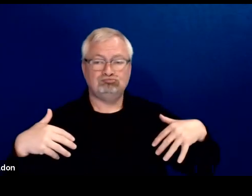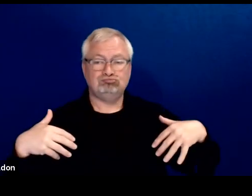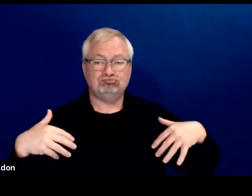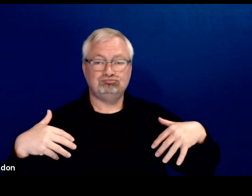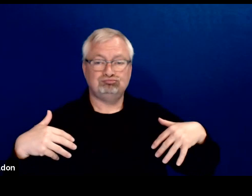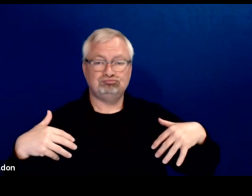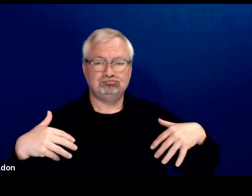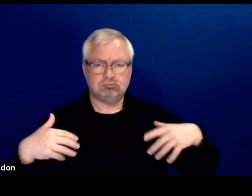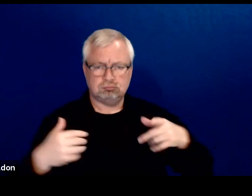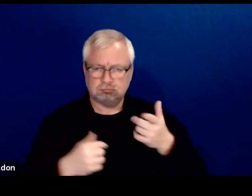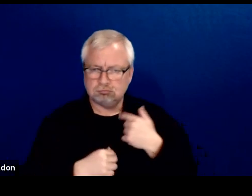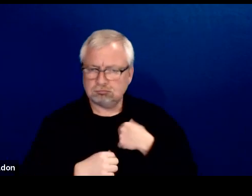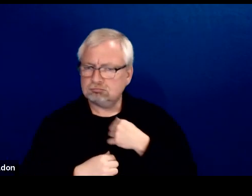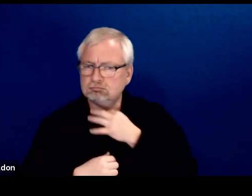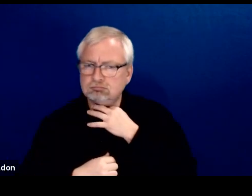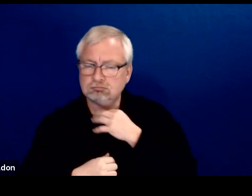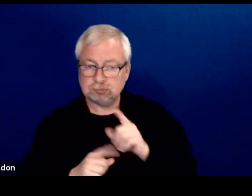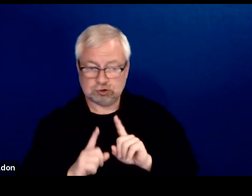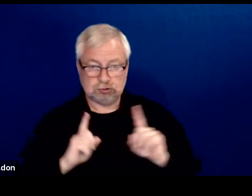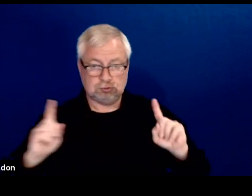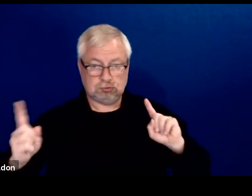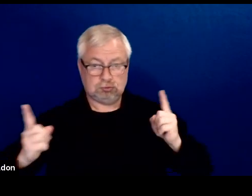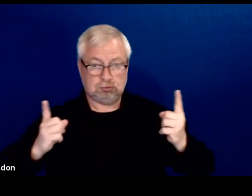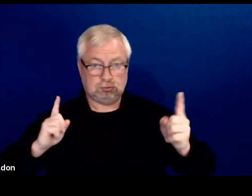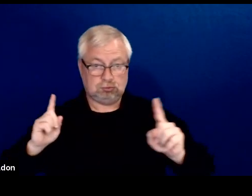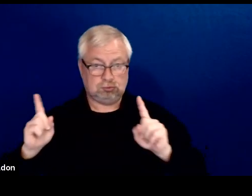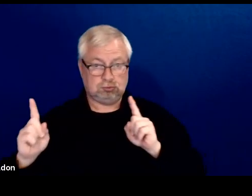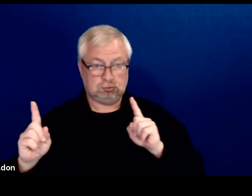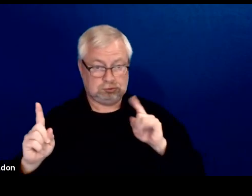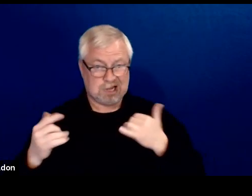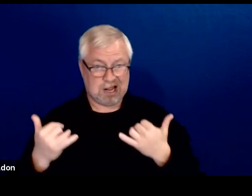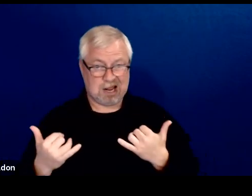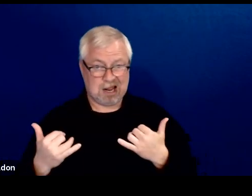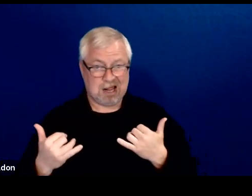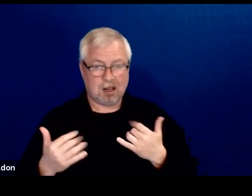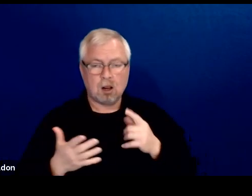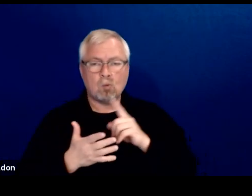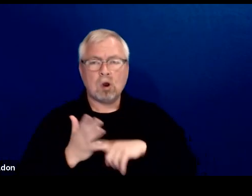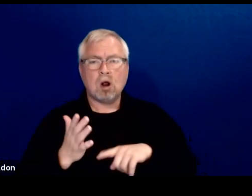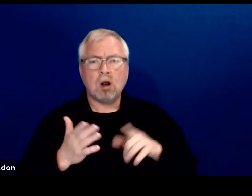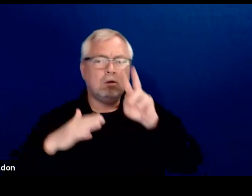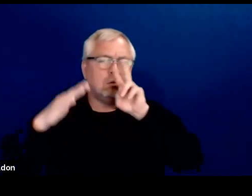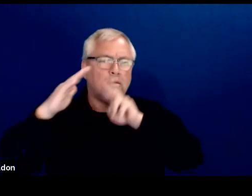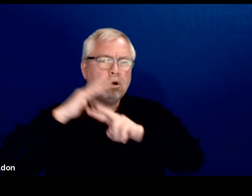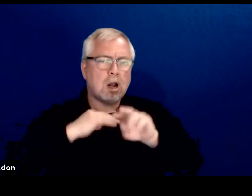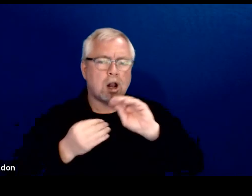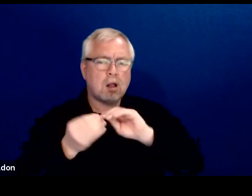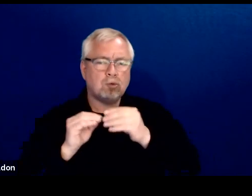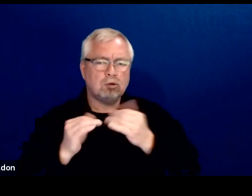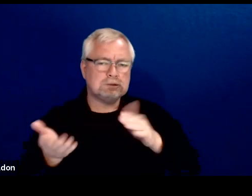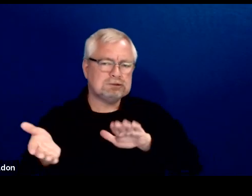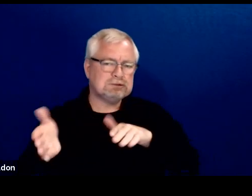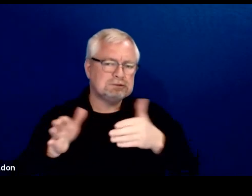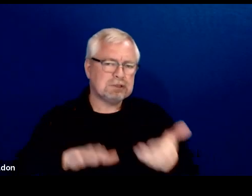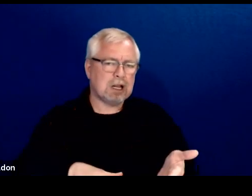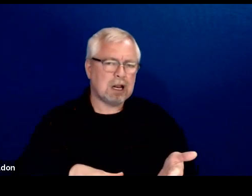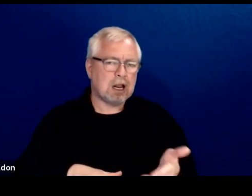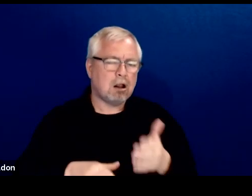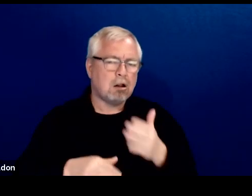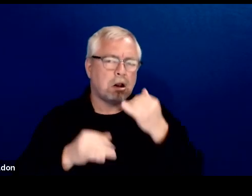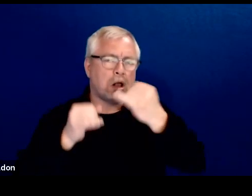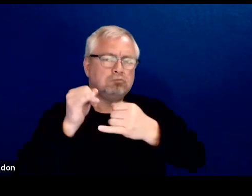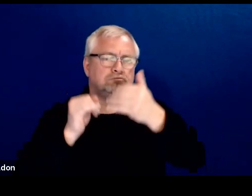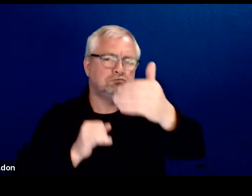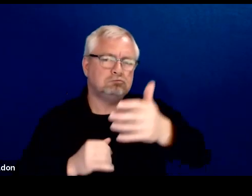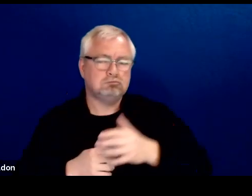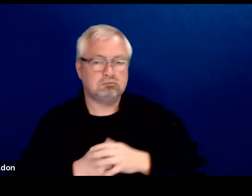in place now, what are the projections on the deaths now, and when is that peak? Yeah, and I would note on this that all of the modeling,